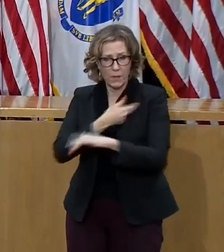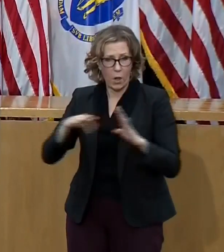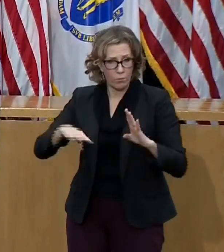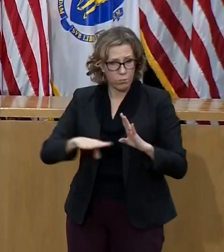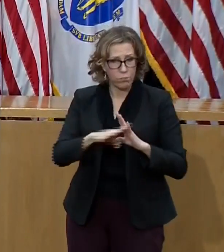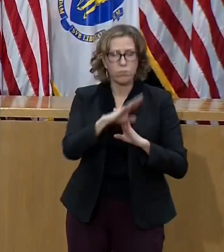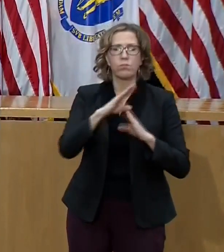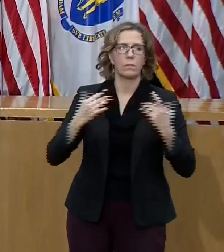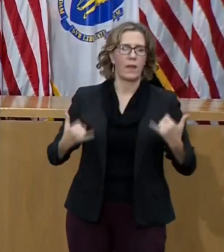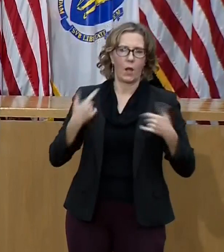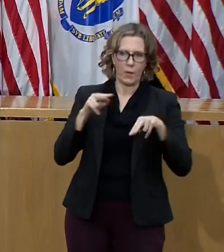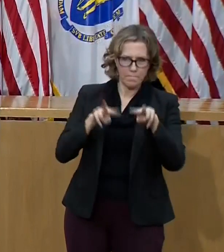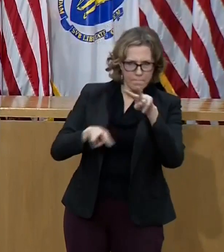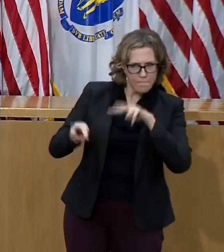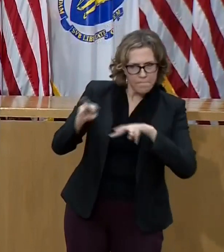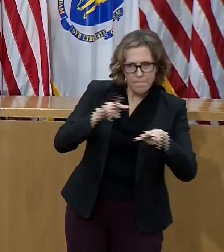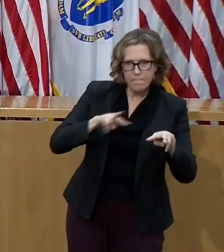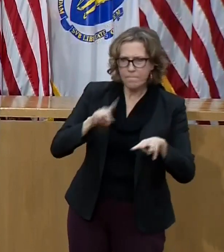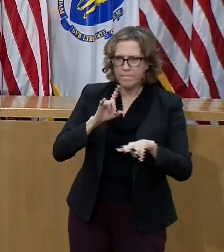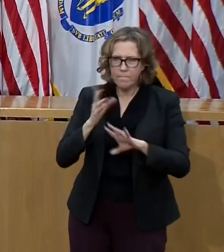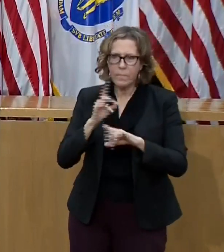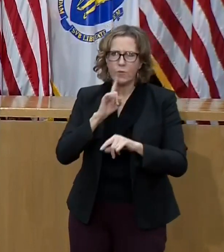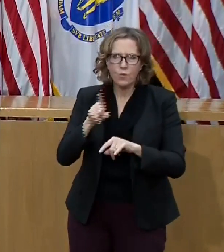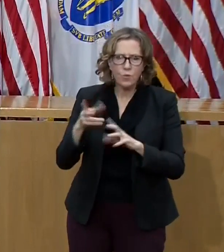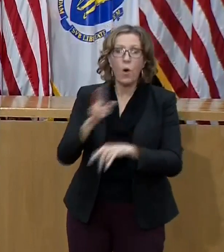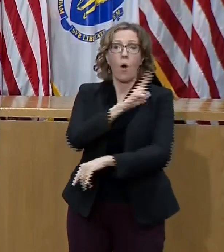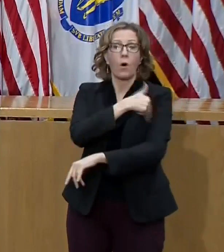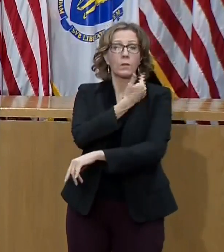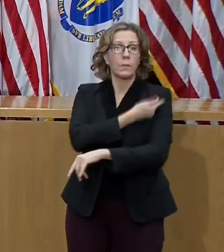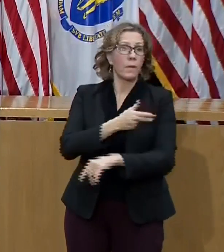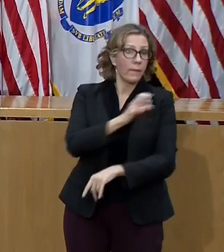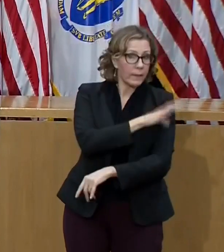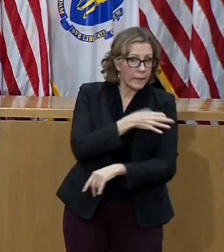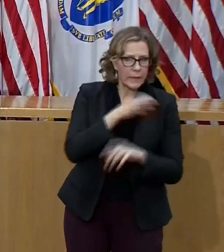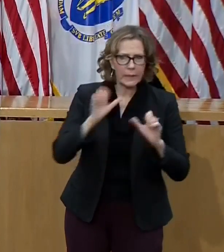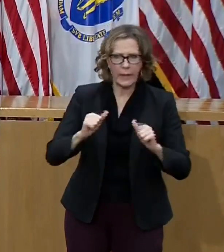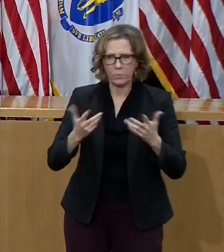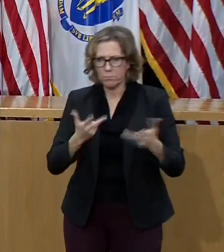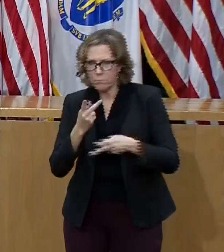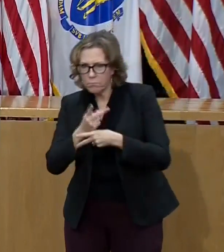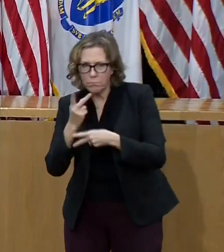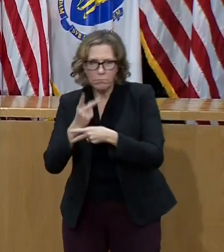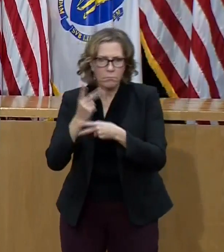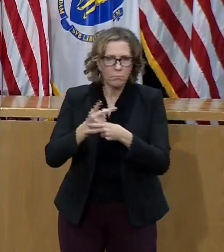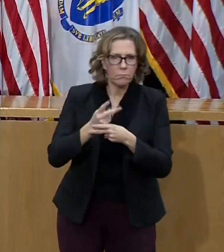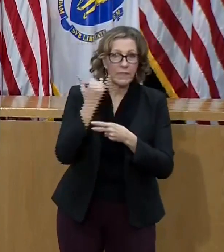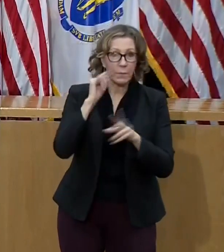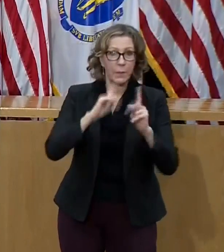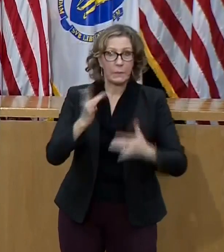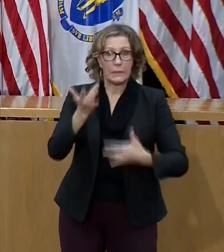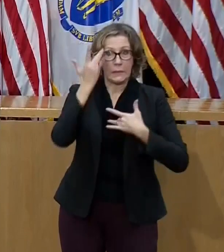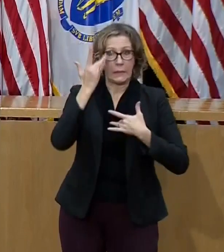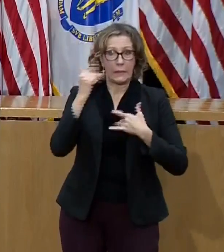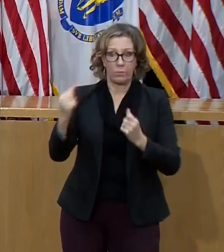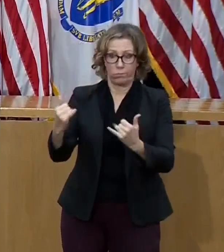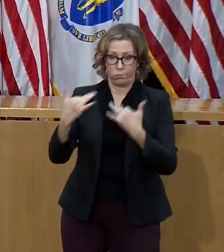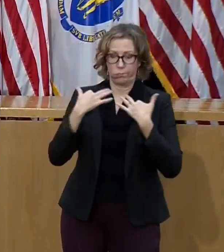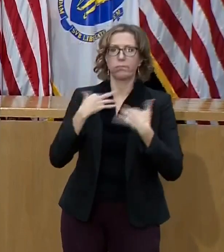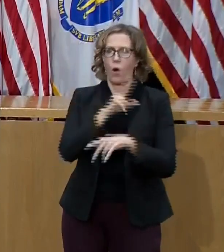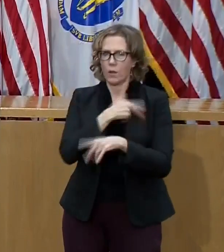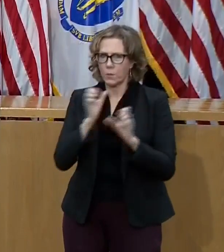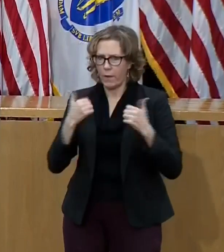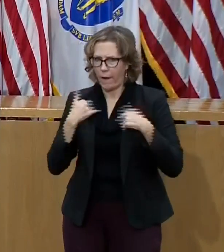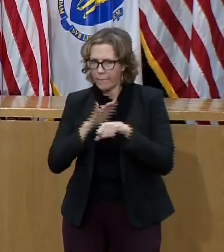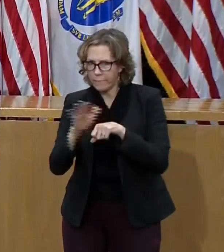healthcare system has the capacity that it needs to take care of patients needing medical attention. Today, a new